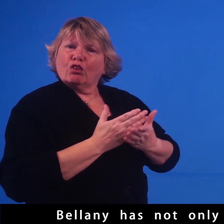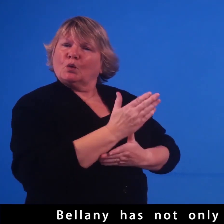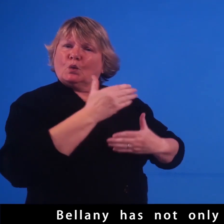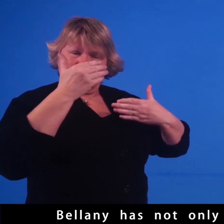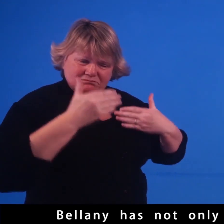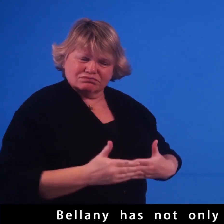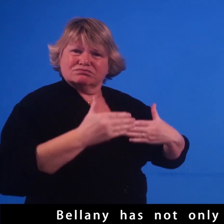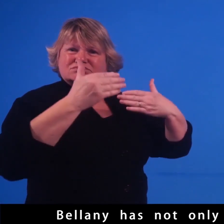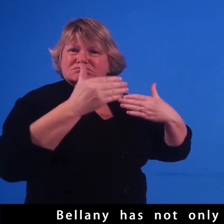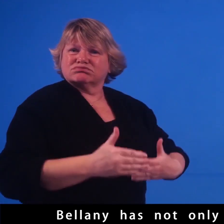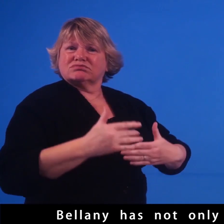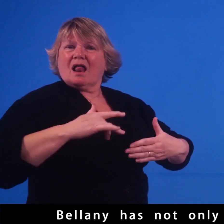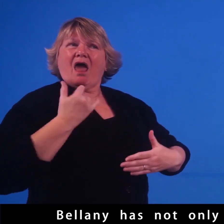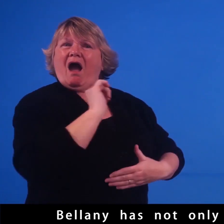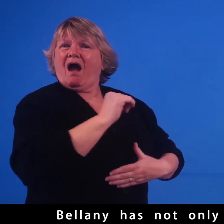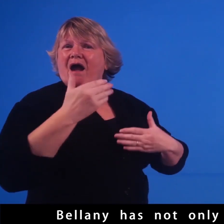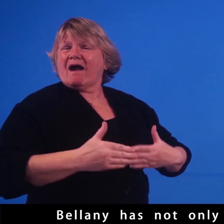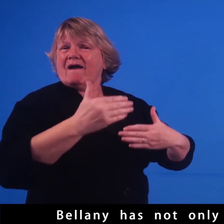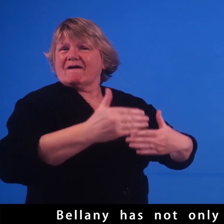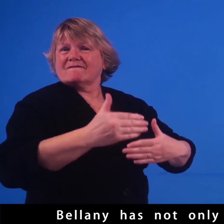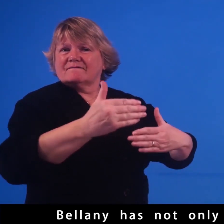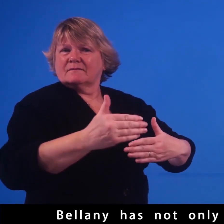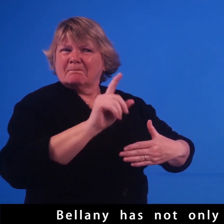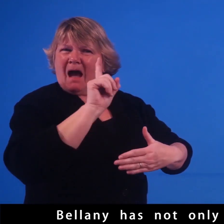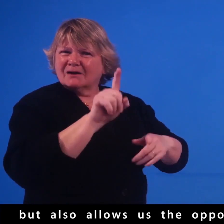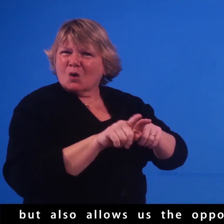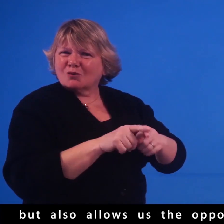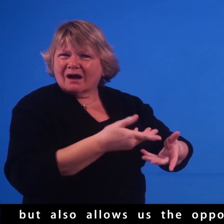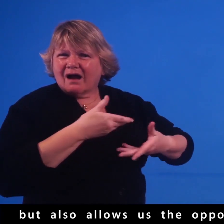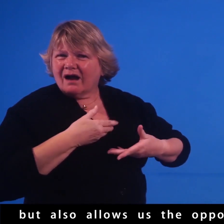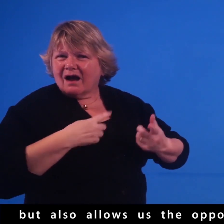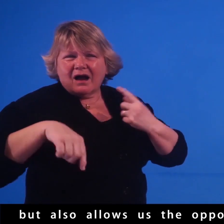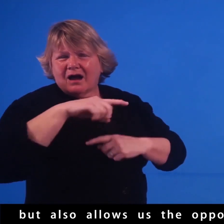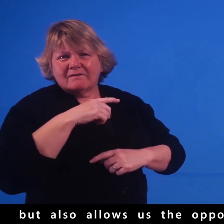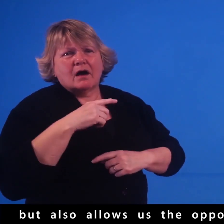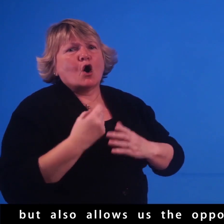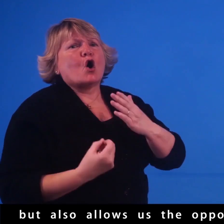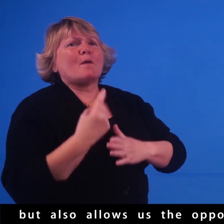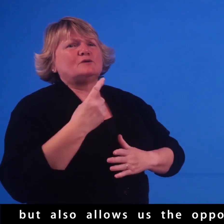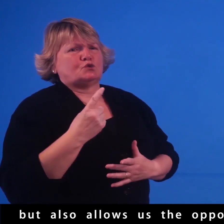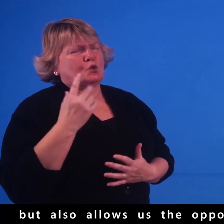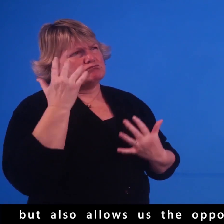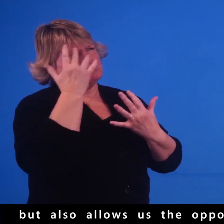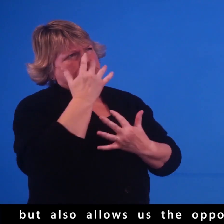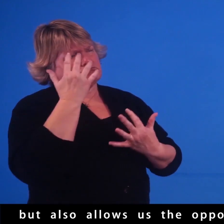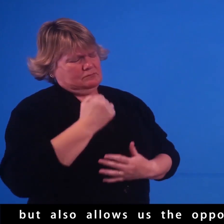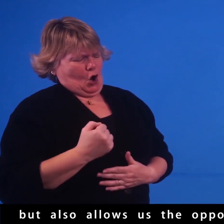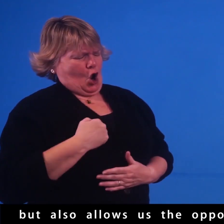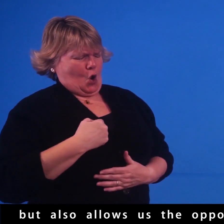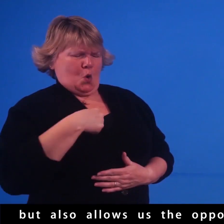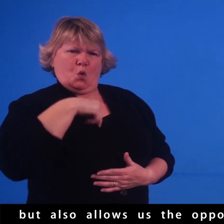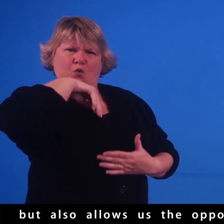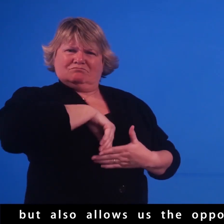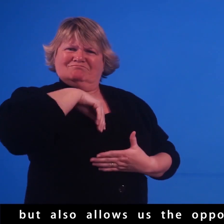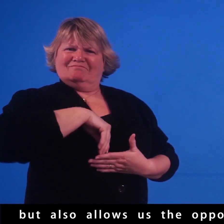stages of his life, but also allows us the opportunity to